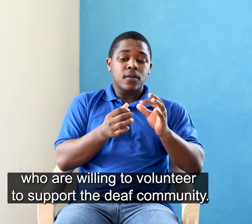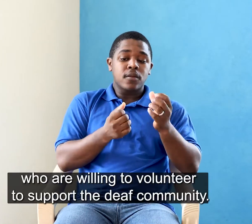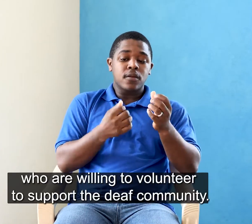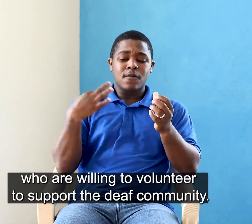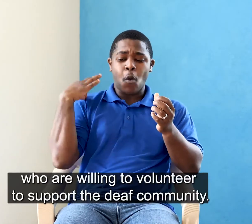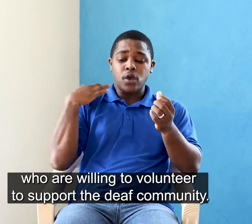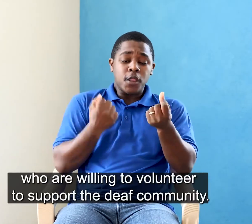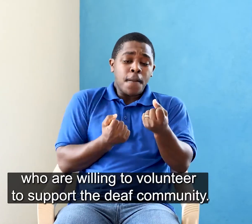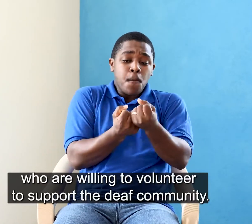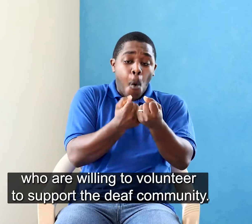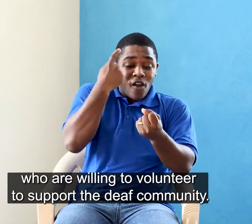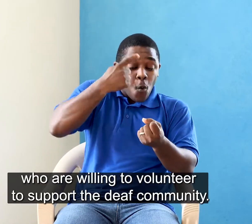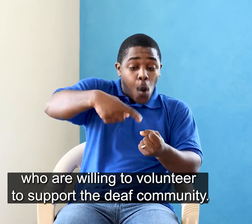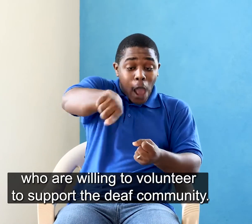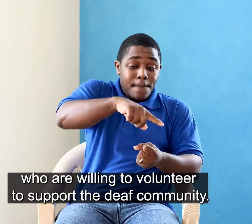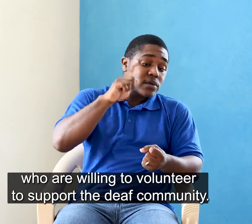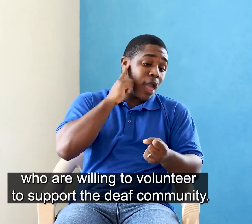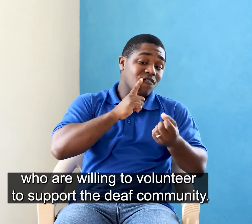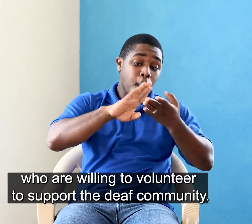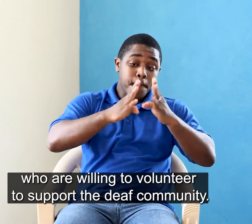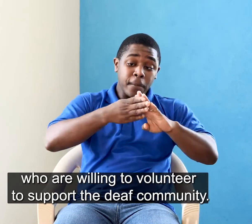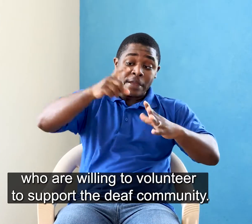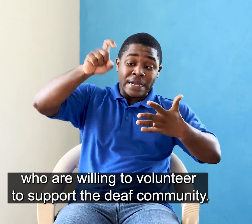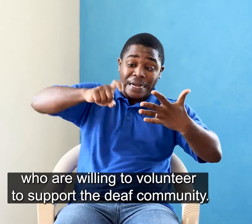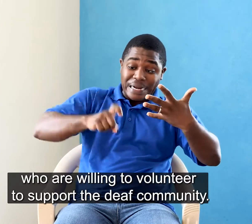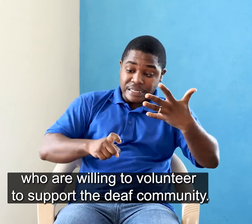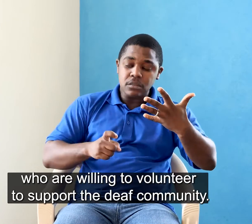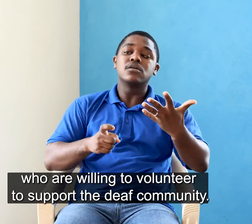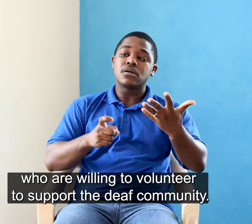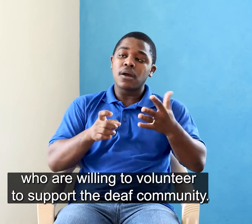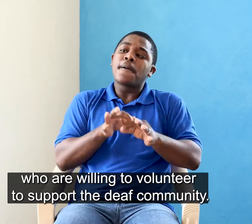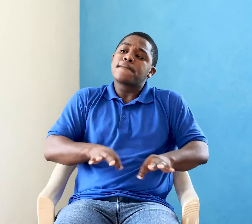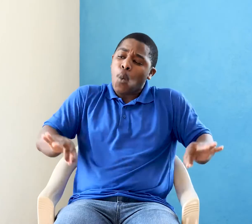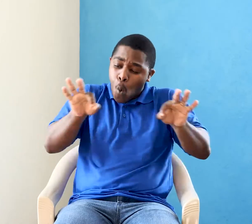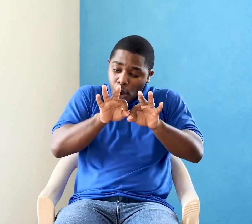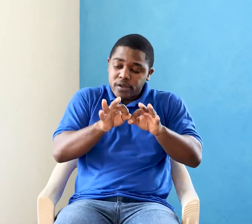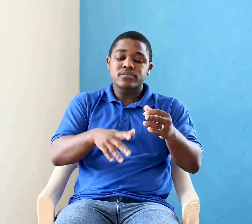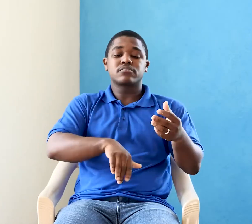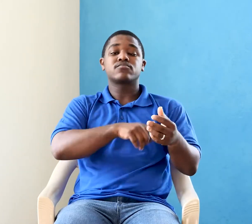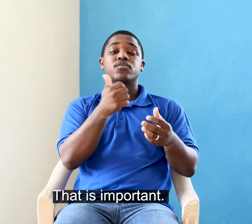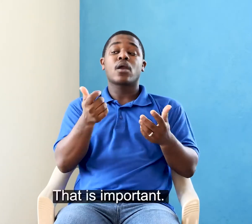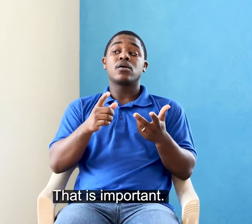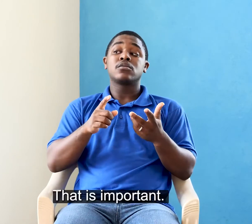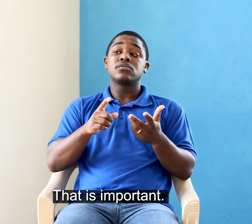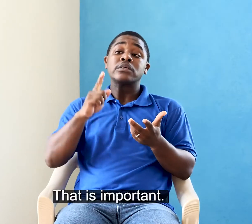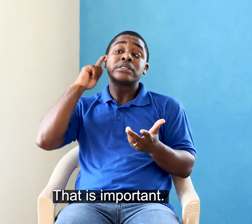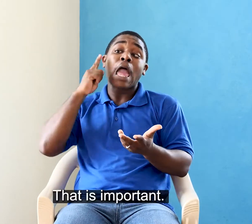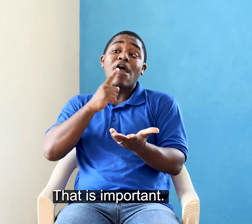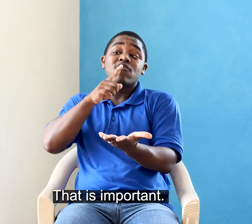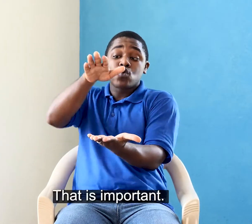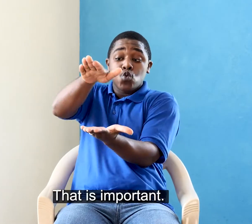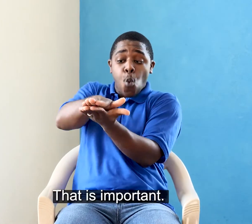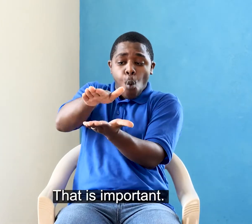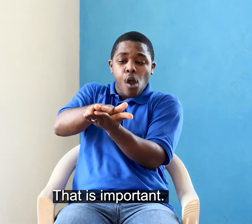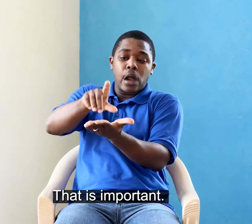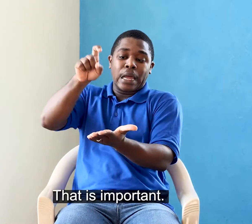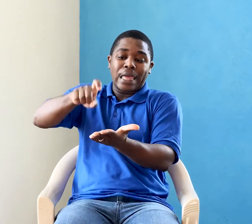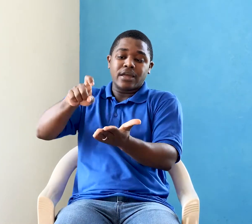are willing to volunteer to support the deaf community, that is important.